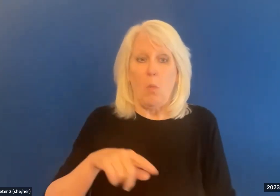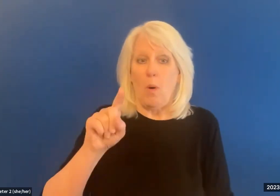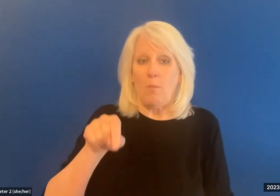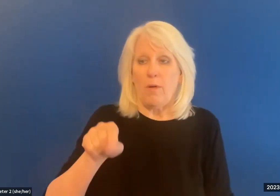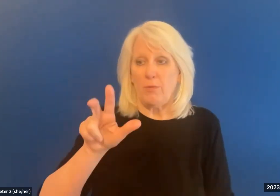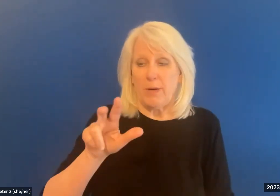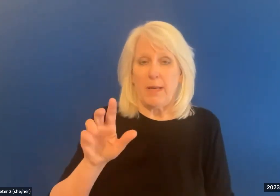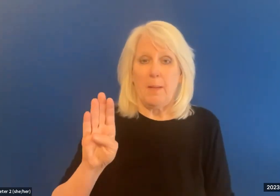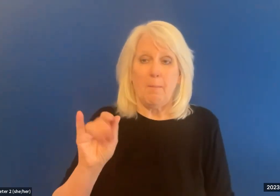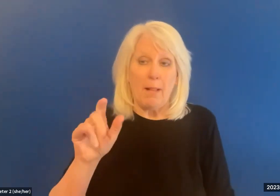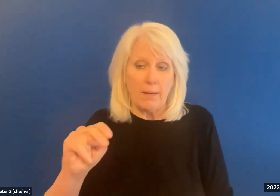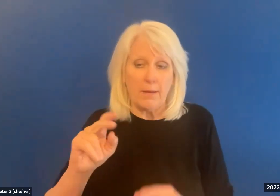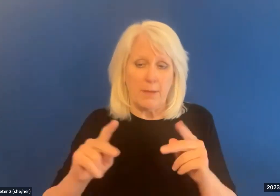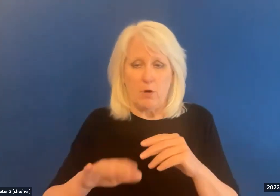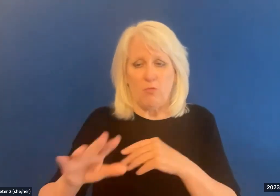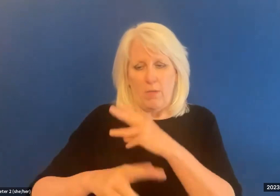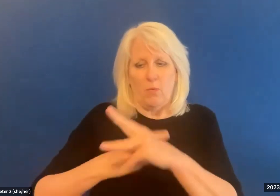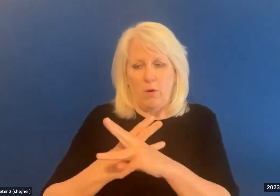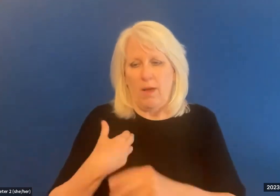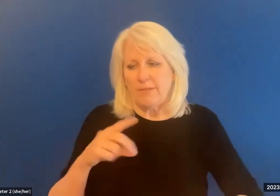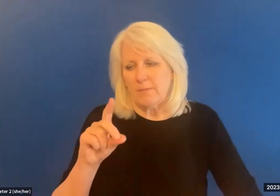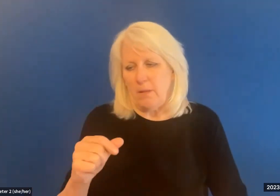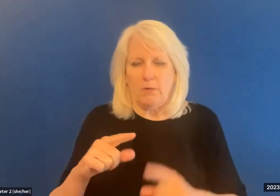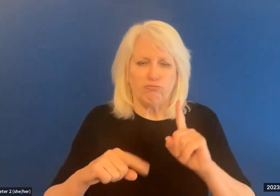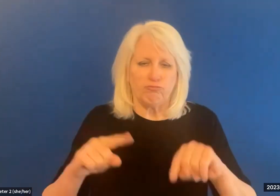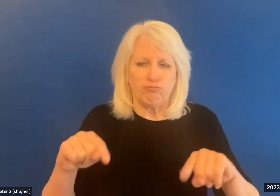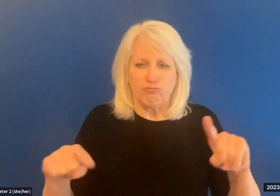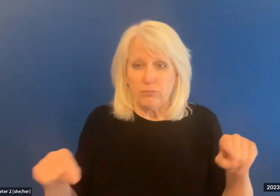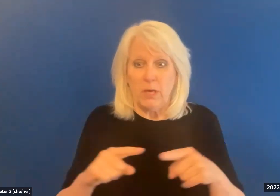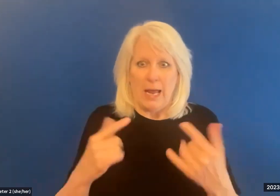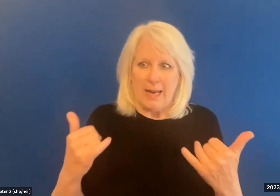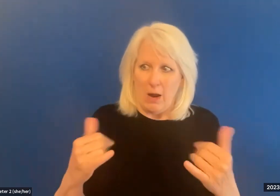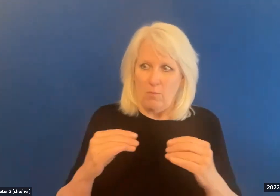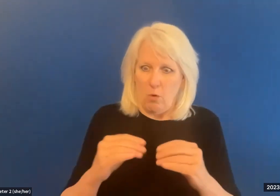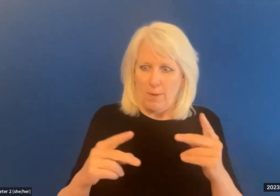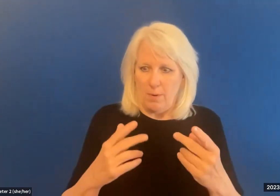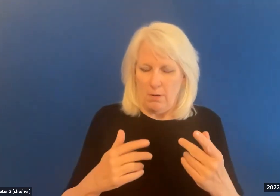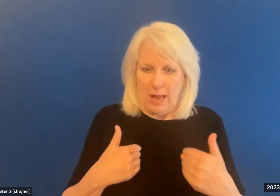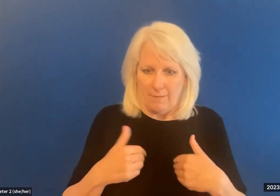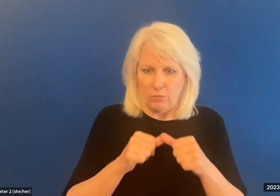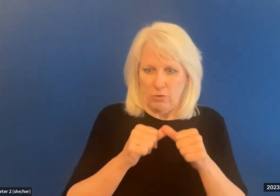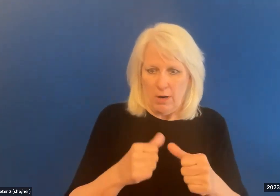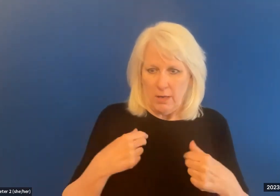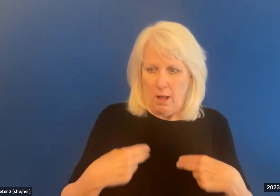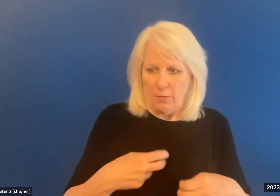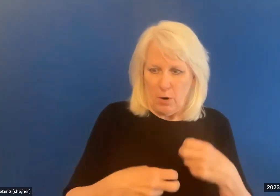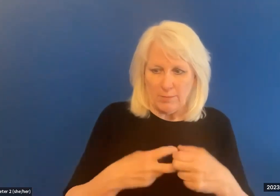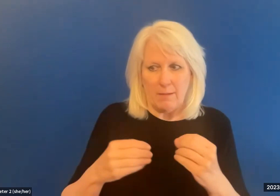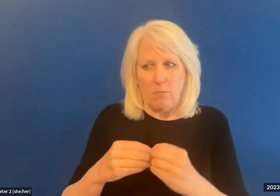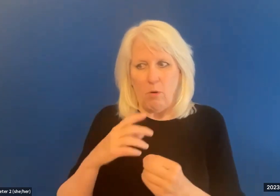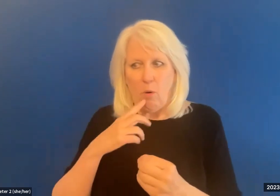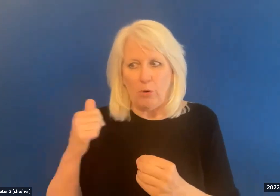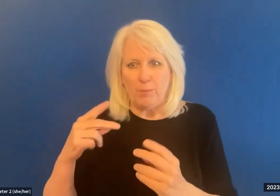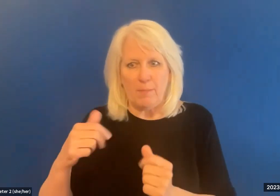worldwide live with disability. And with our population aging and more people living with chronic health conditions, this number is only